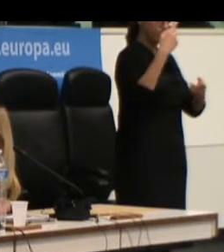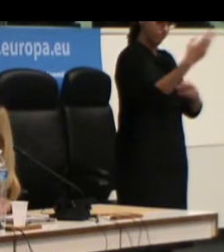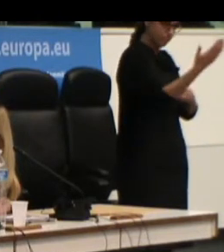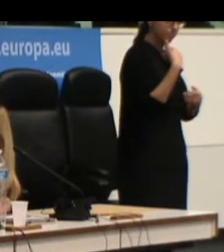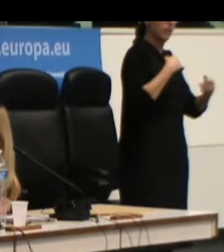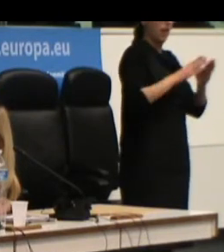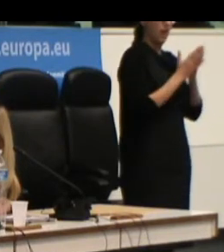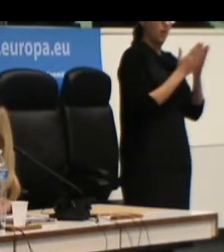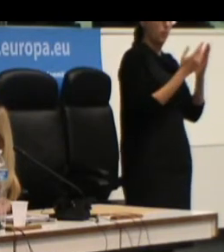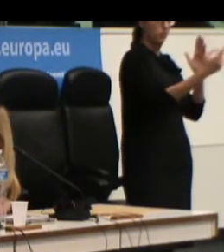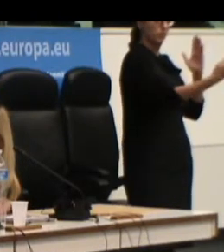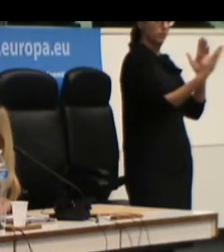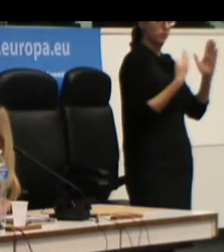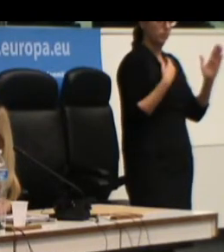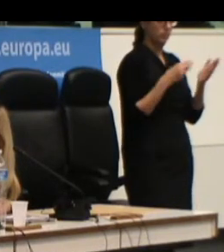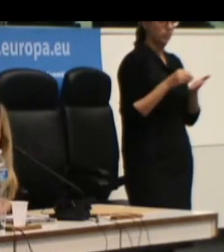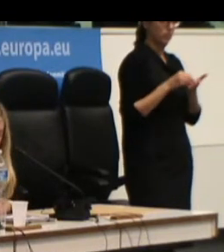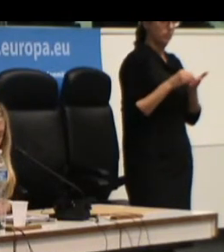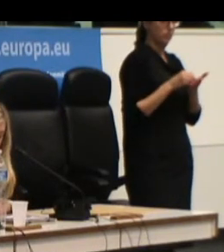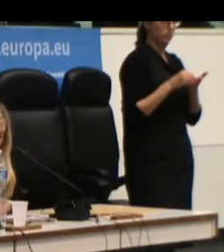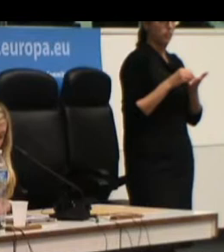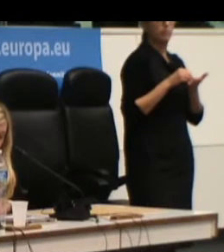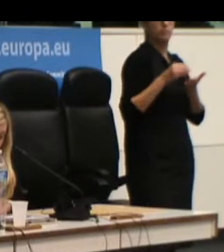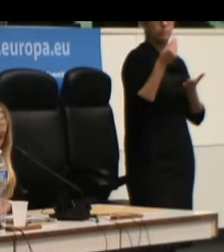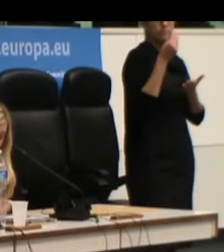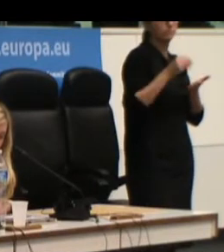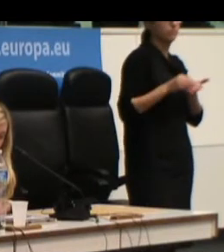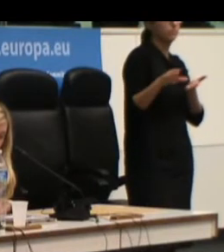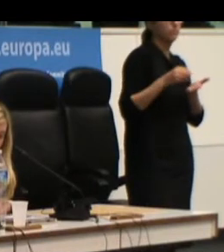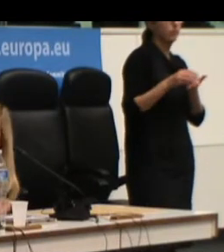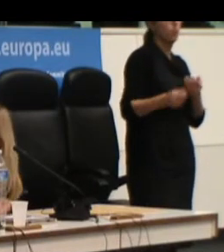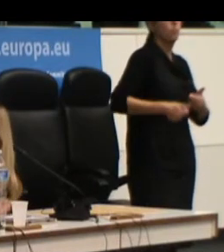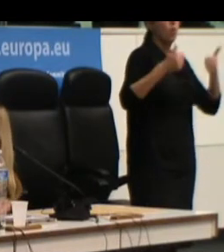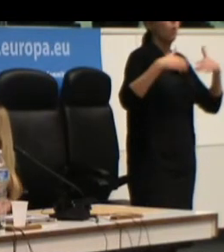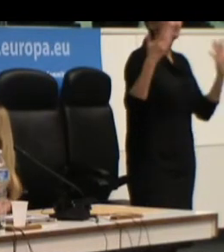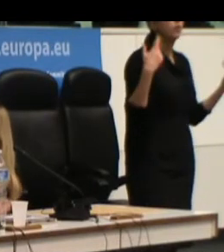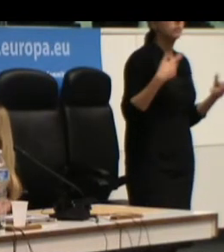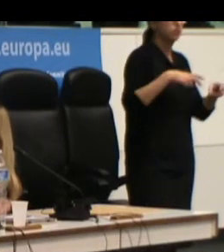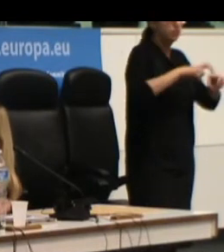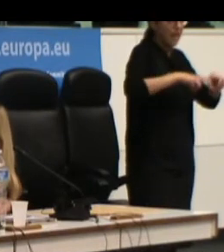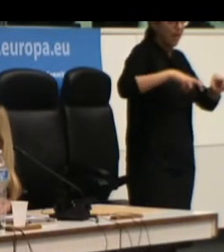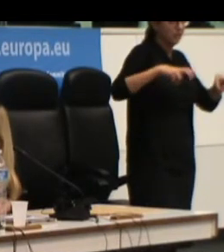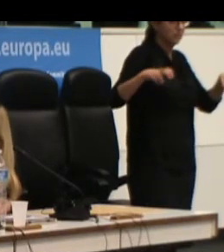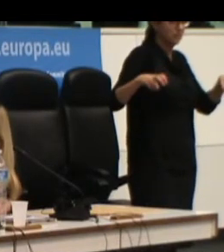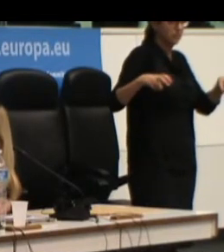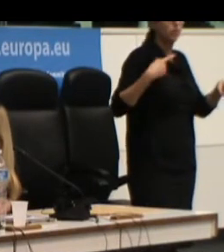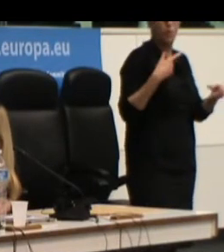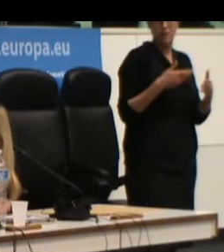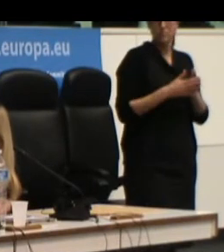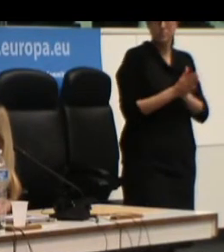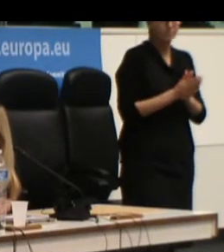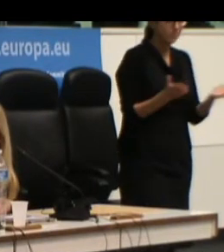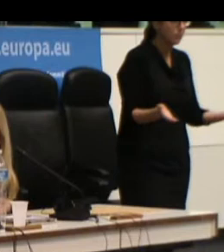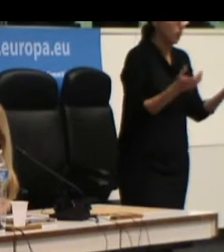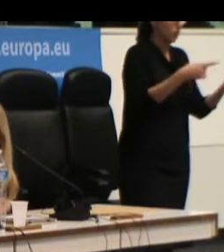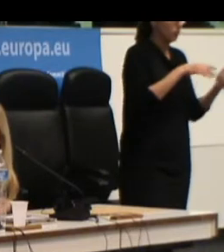amazing. Our main expenditure is extra chairs. So I'd encourage you all to move in that direction. Thank you.